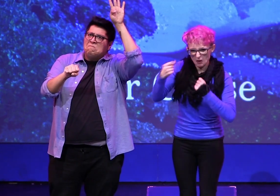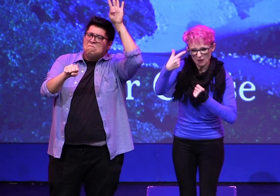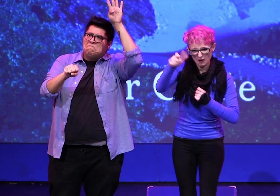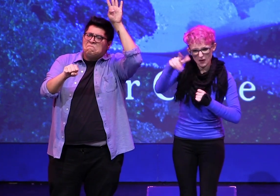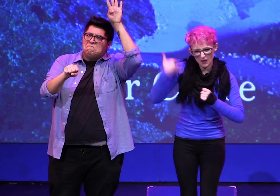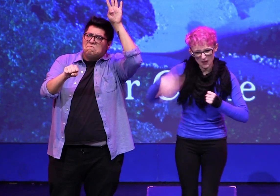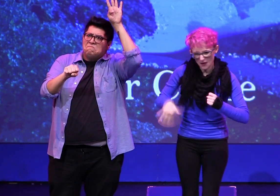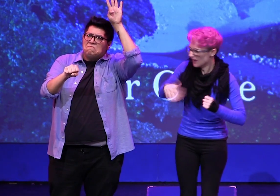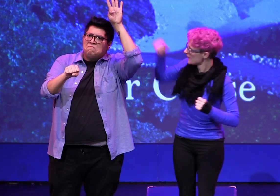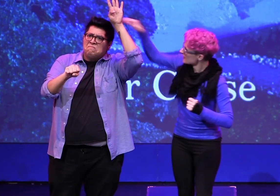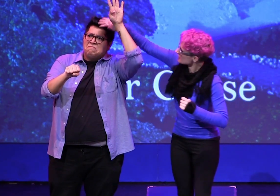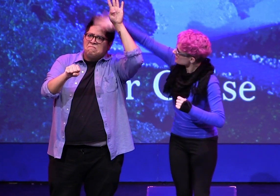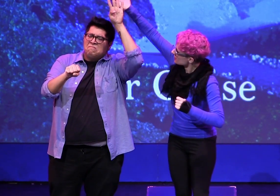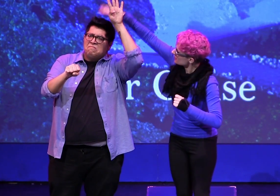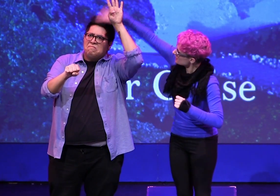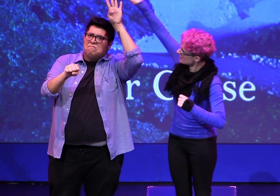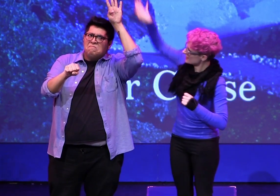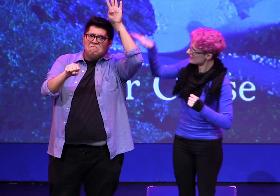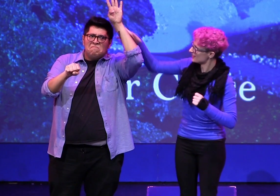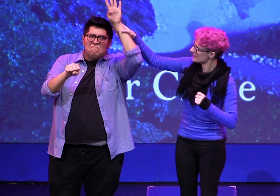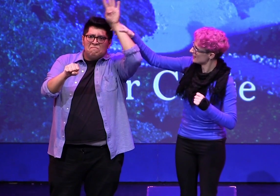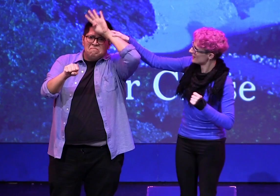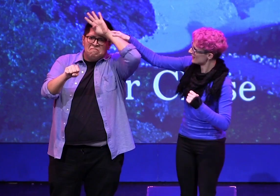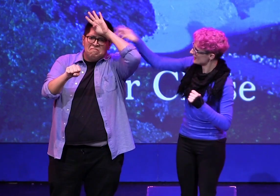Oh yeah, there's a lot of gel going on here.